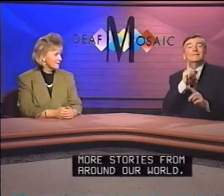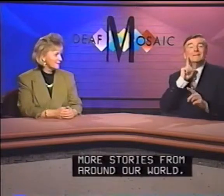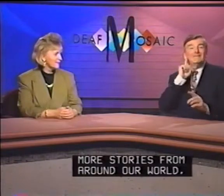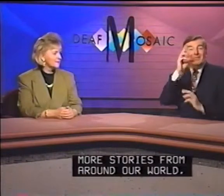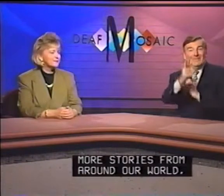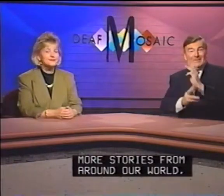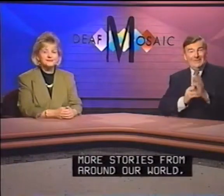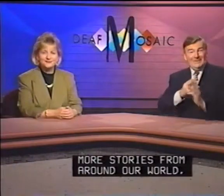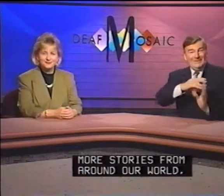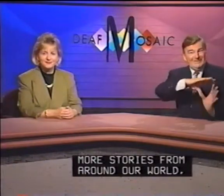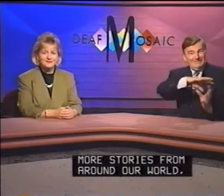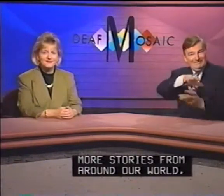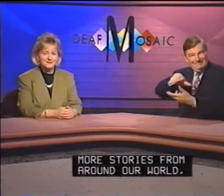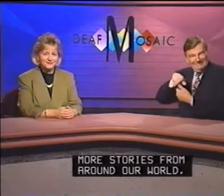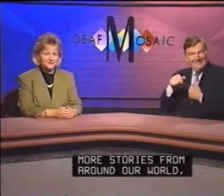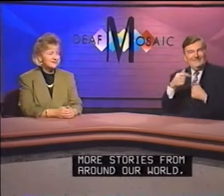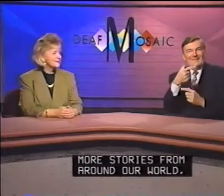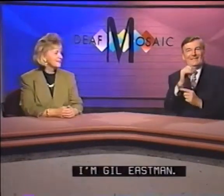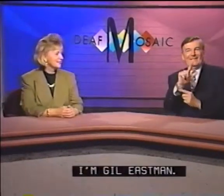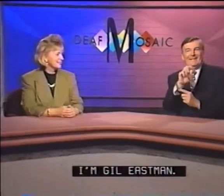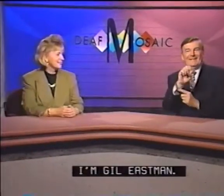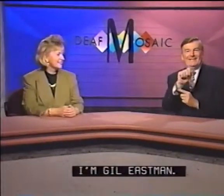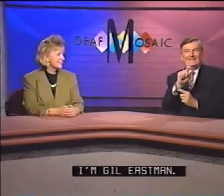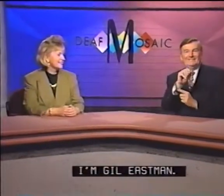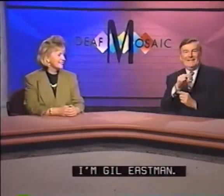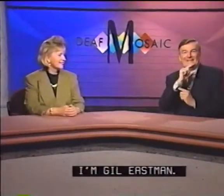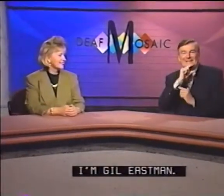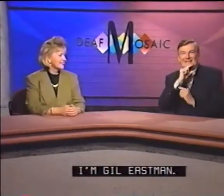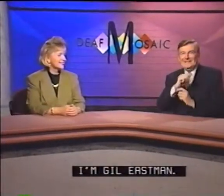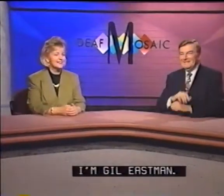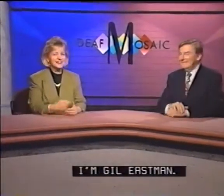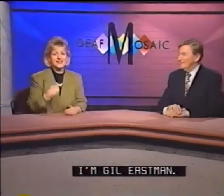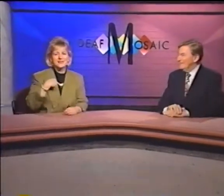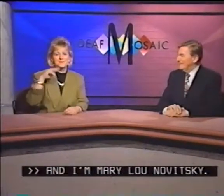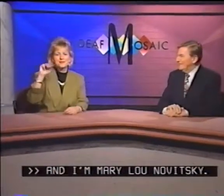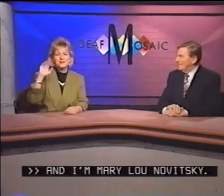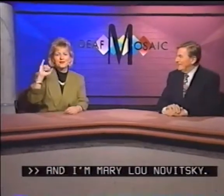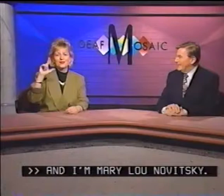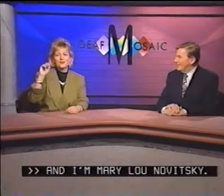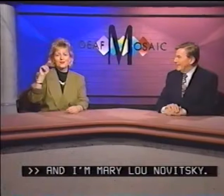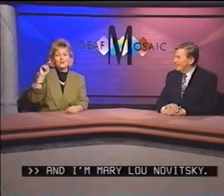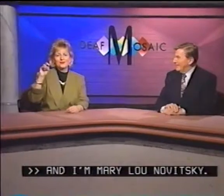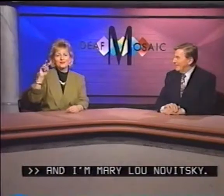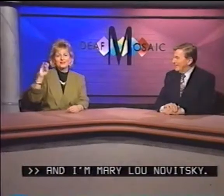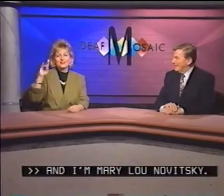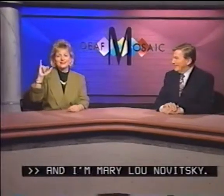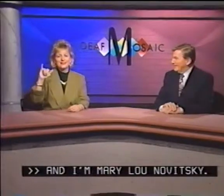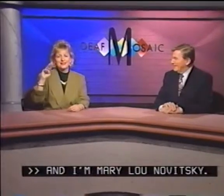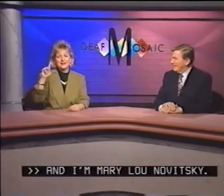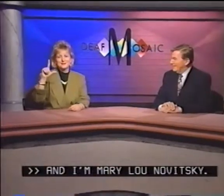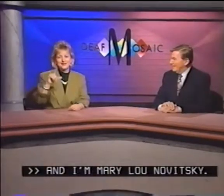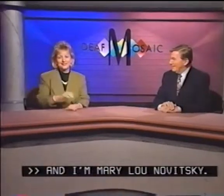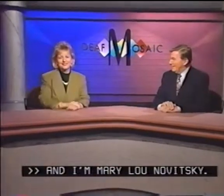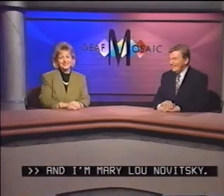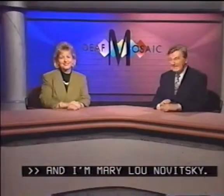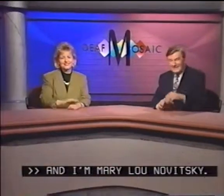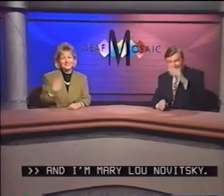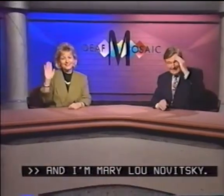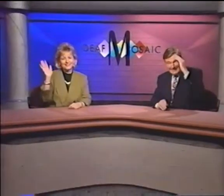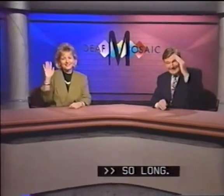stories from around our world. I'm Gil Eastman. And I'm Mary Lou Nowitzki. So